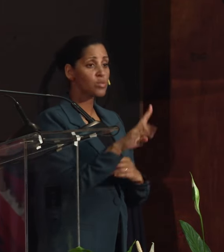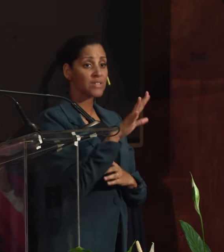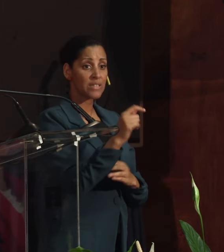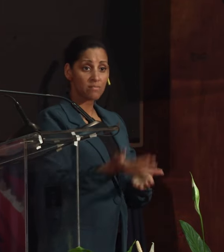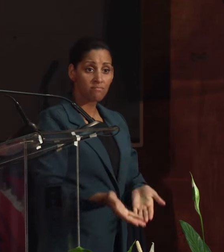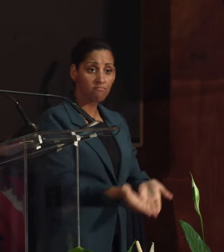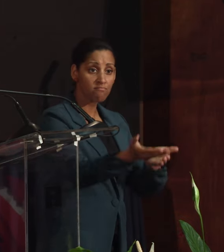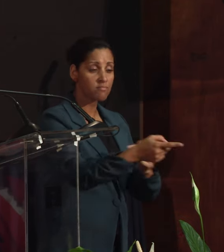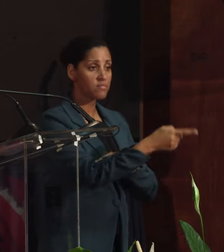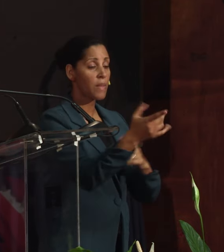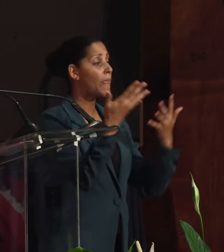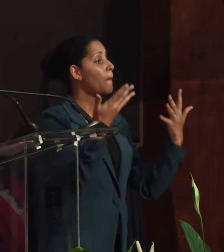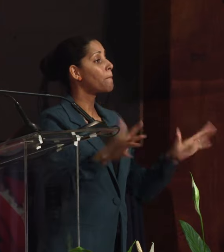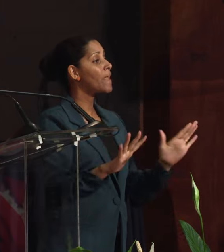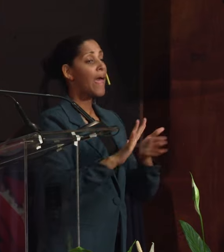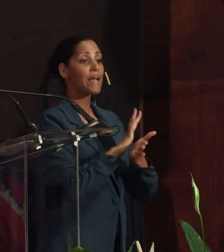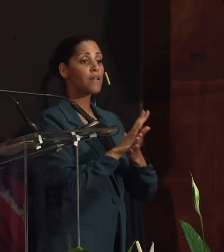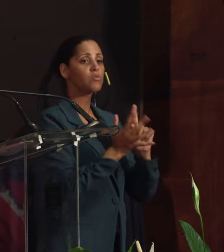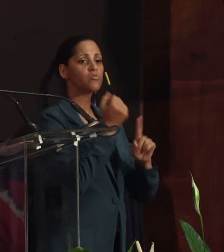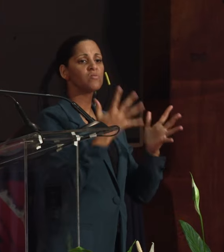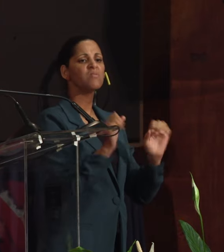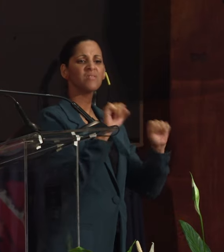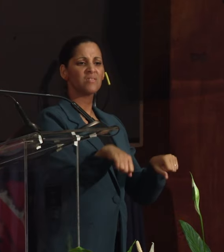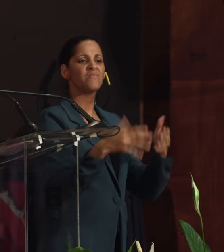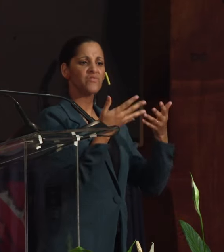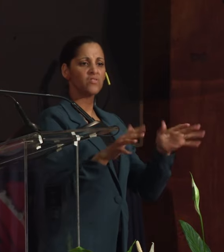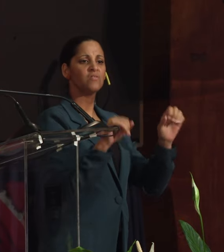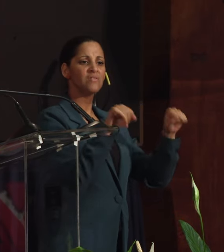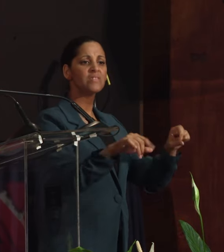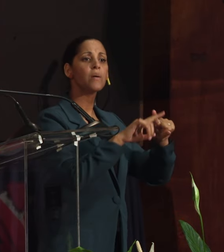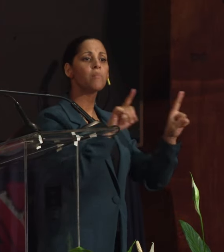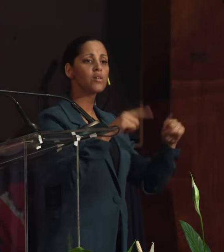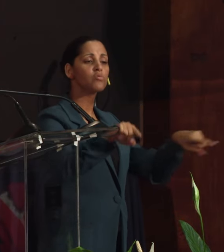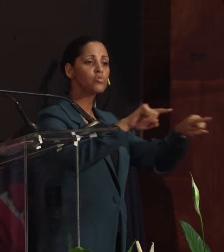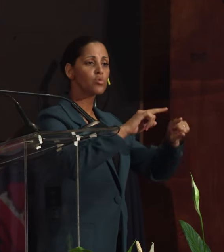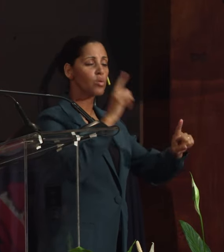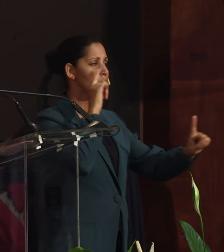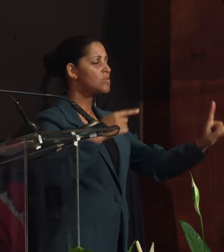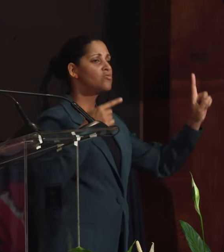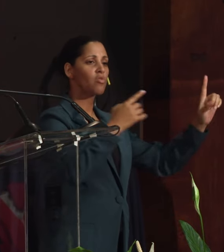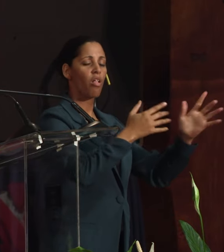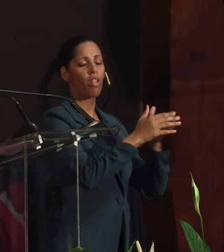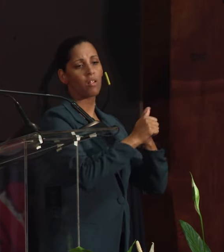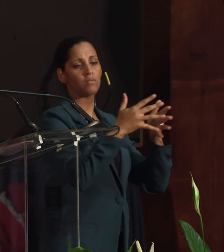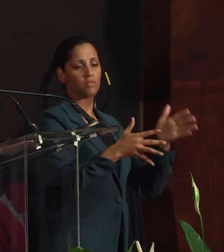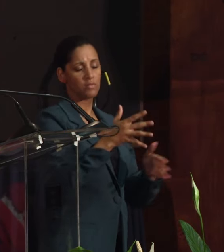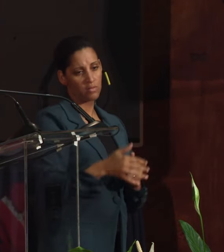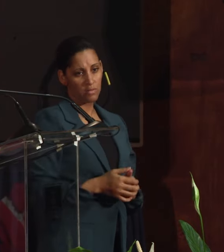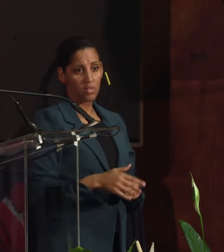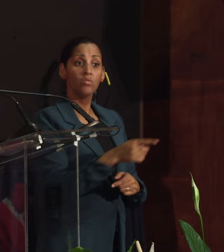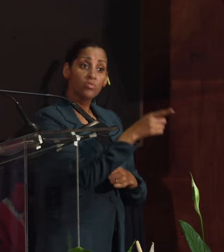not just as academic achievers, which you are, of course, but also as potential leaders. We know that you will